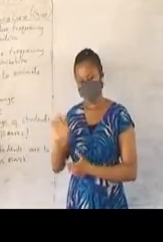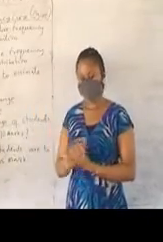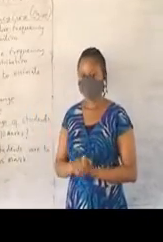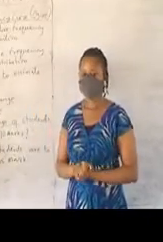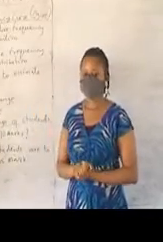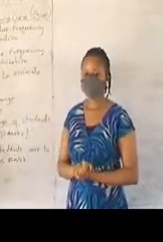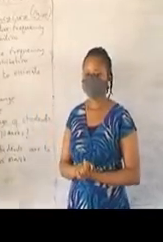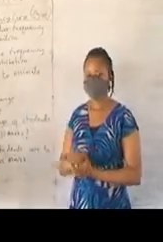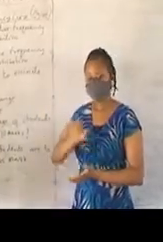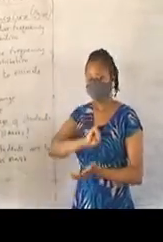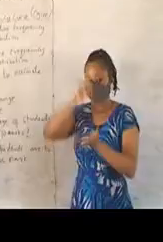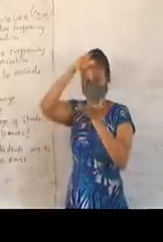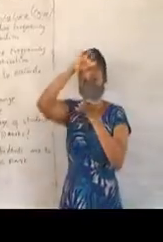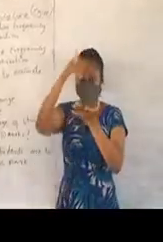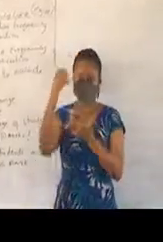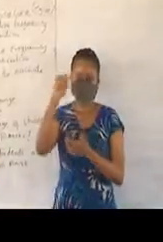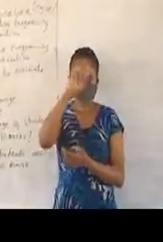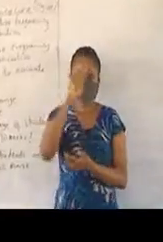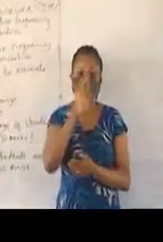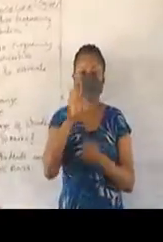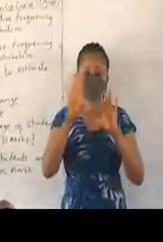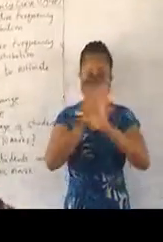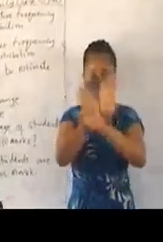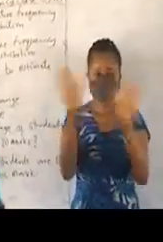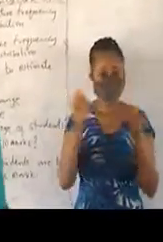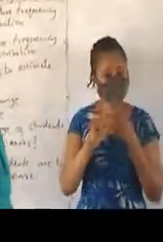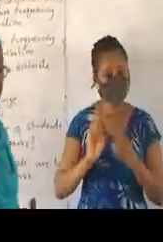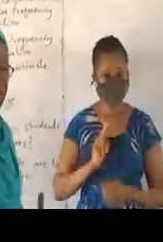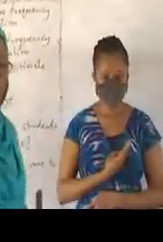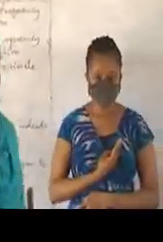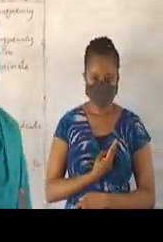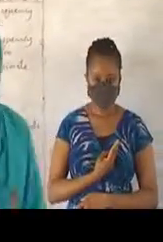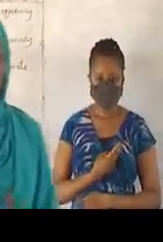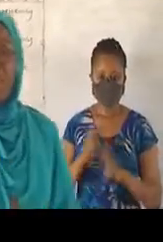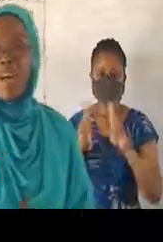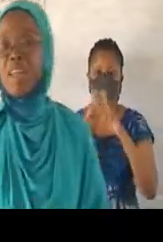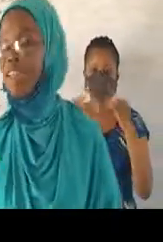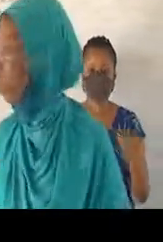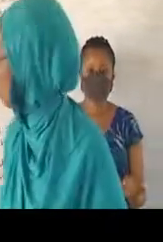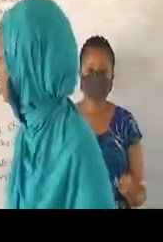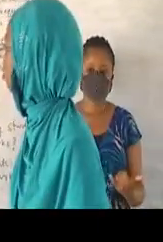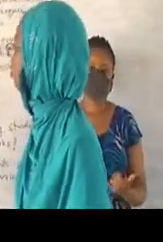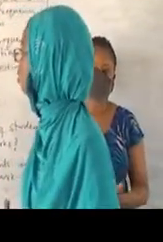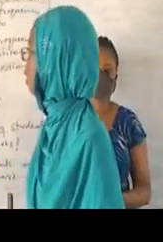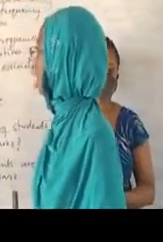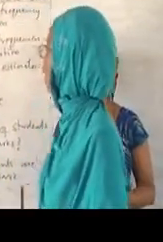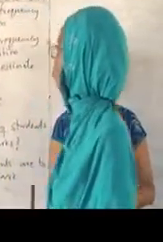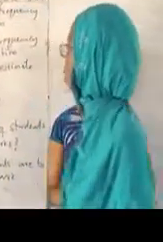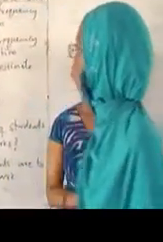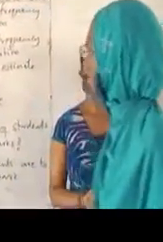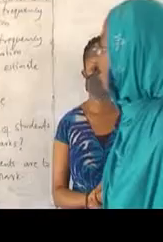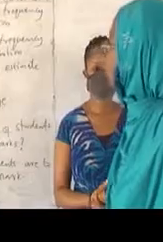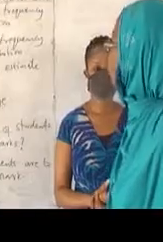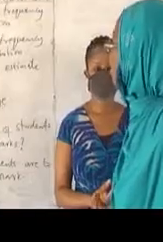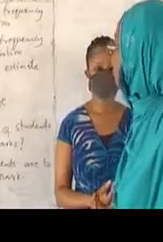I hope the questions are clear to us. So we are going to take the questions one after the other and